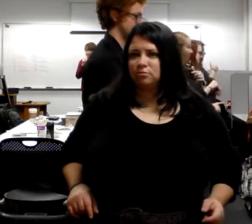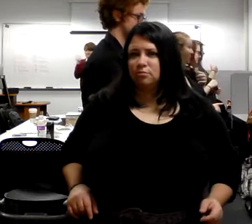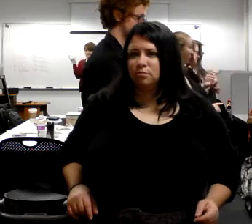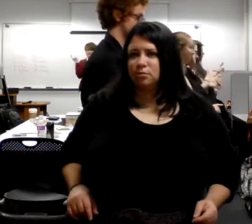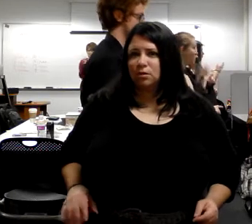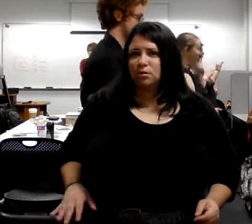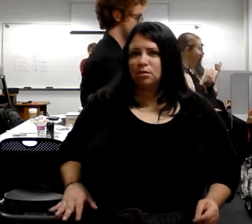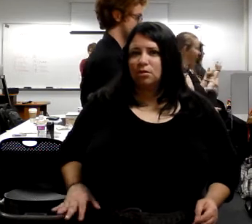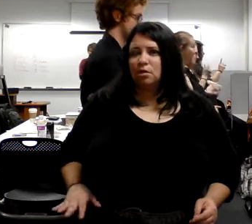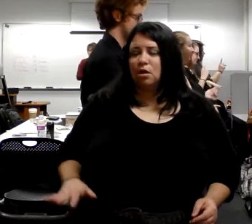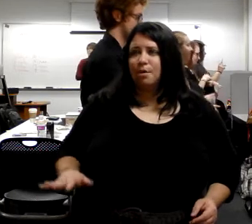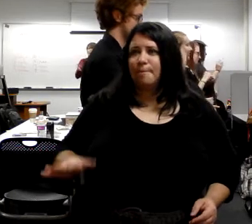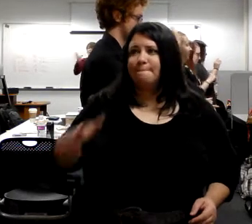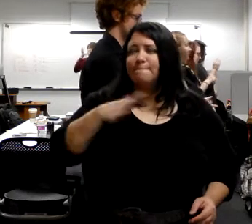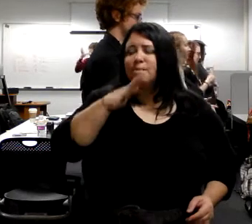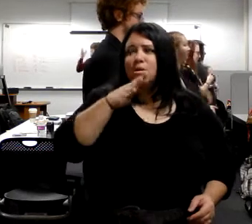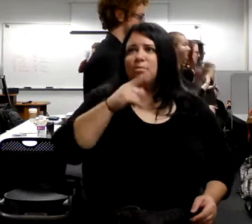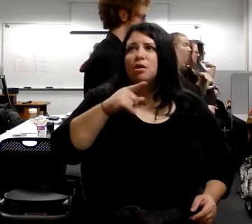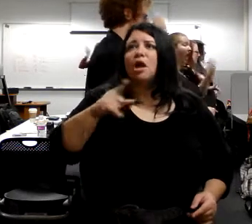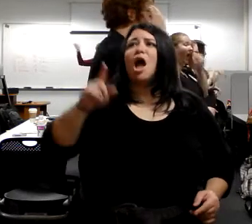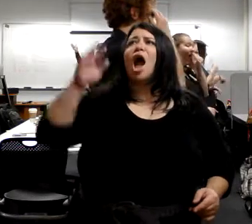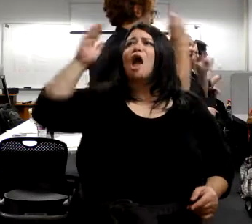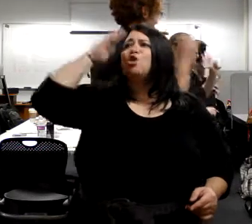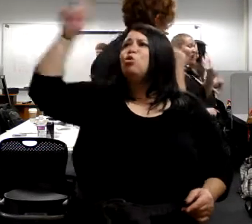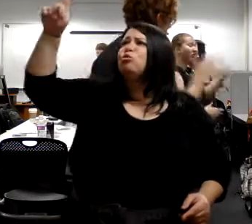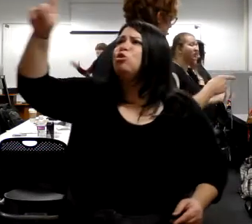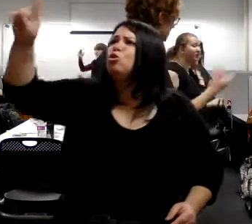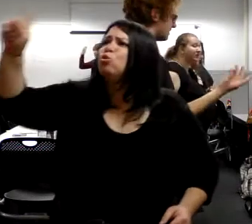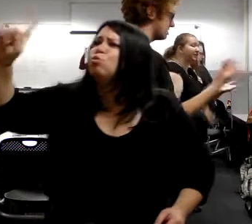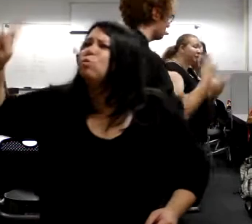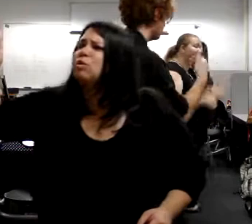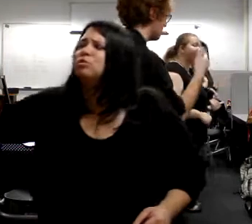know exactly where you are. There are only 5 boxes in the house and you're only small enough to fit